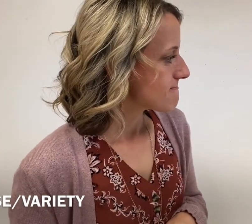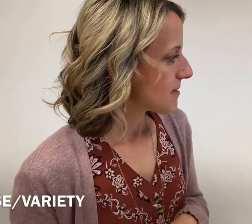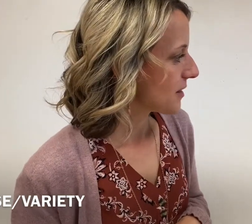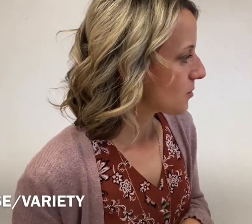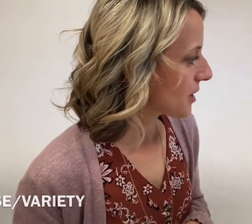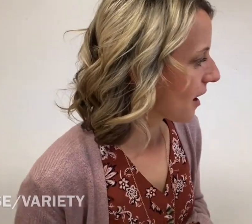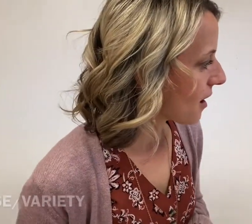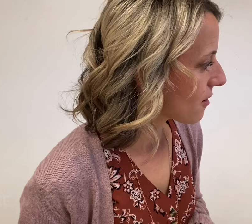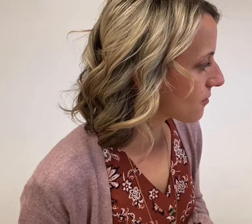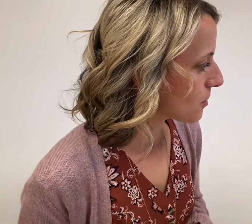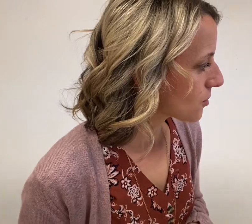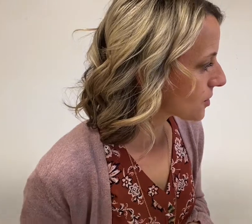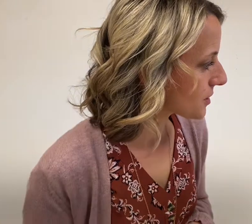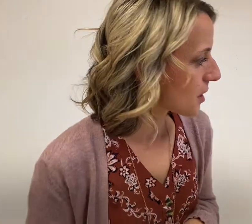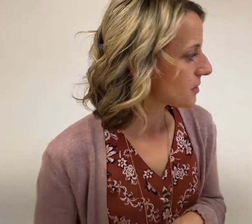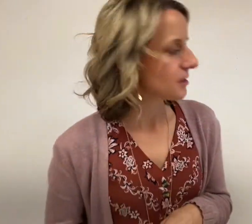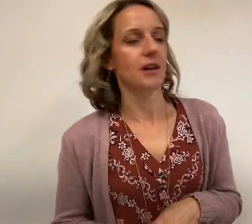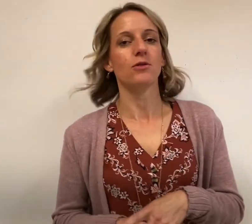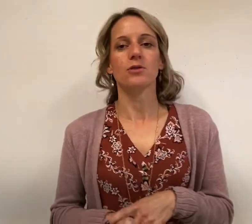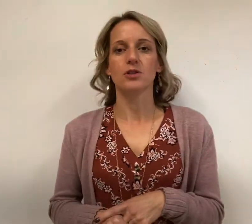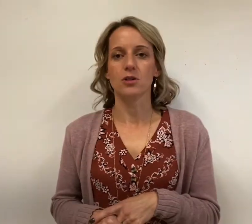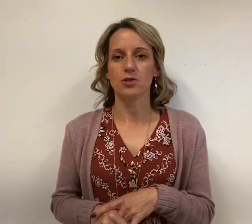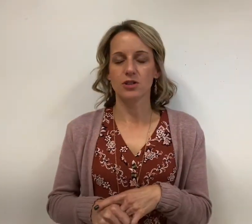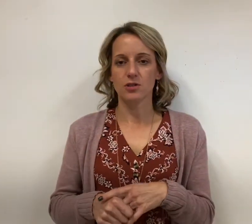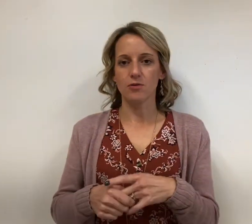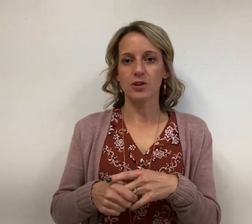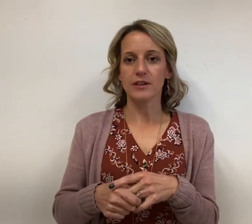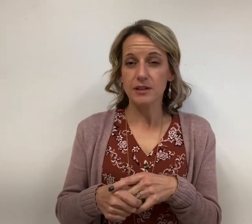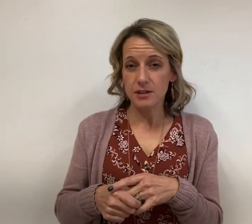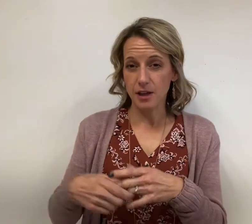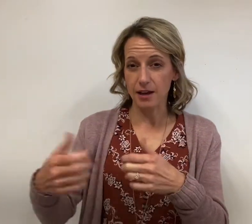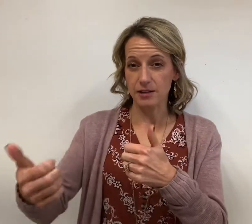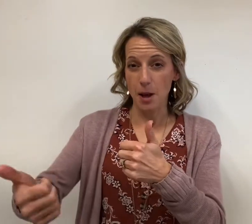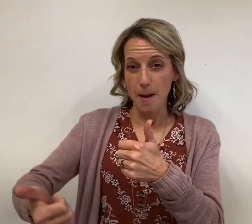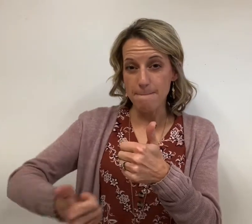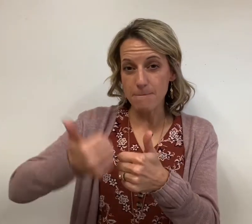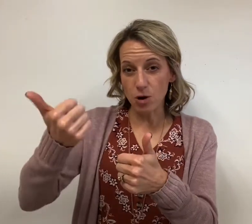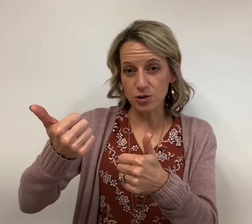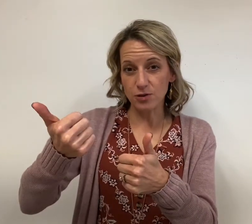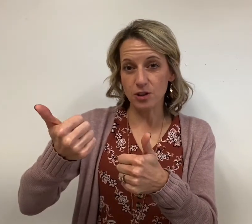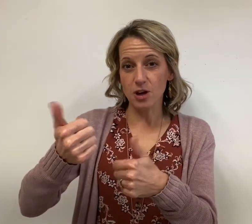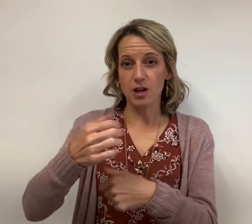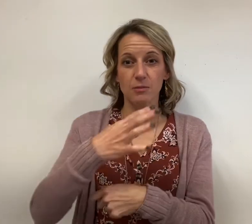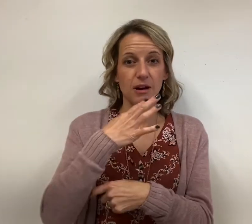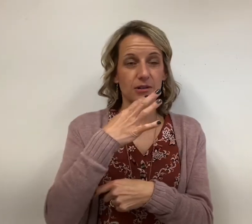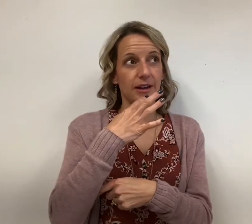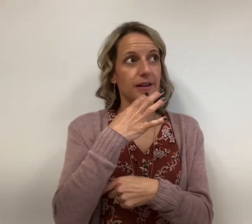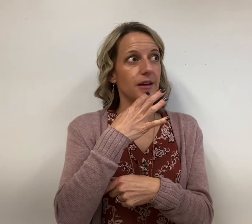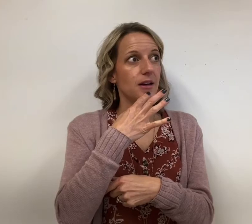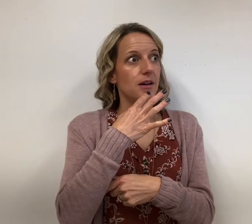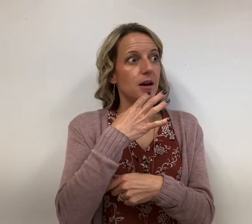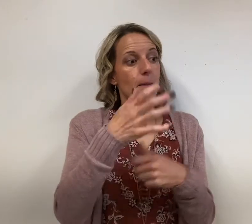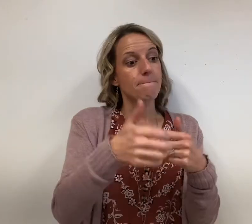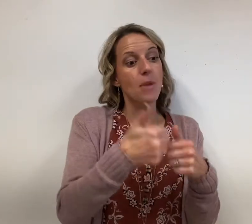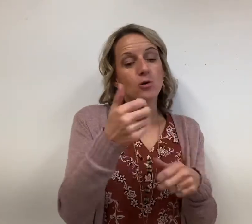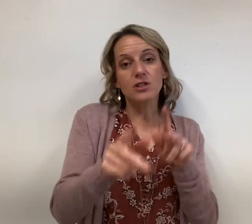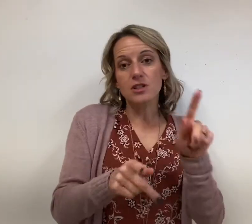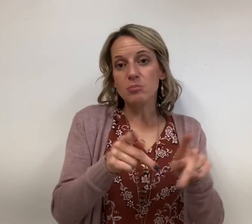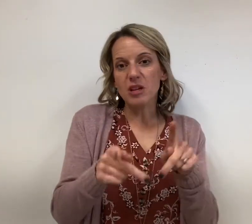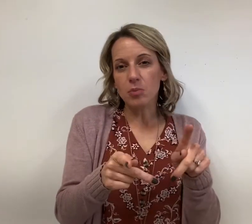And then we have most, some, and several. So just don't forget these signs. Most, you're gonna talk about like most of the people